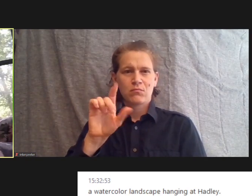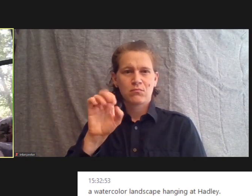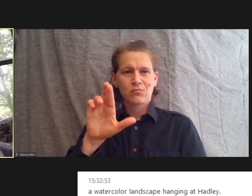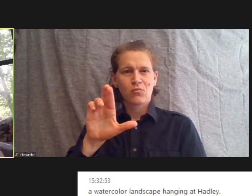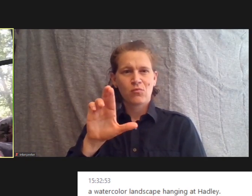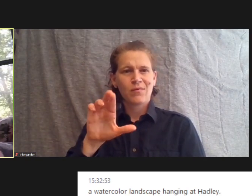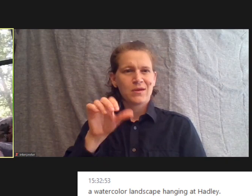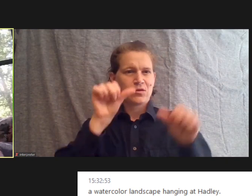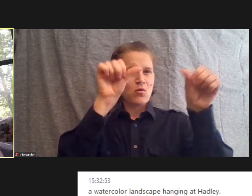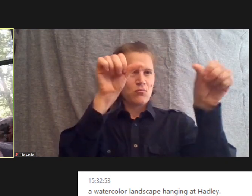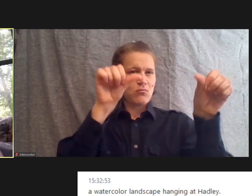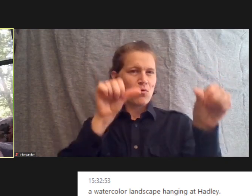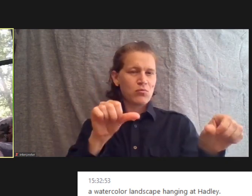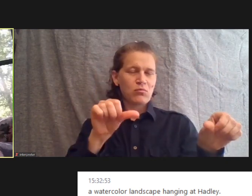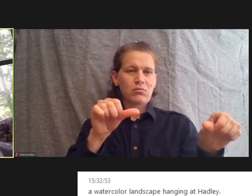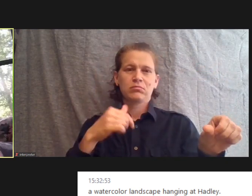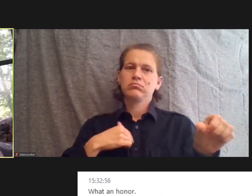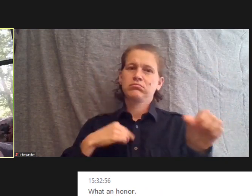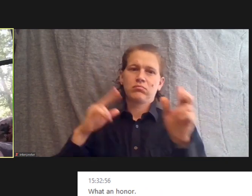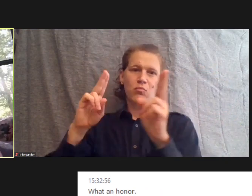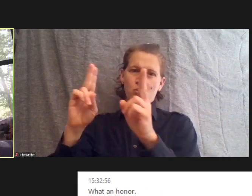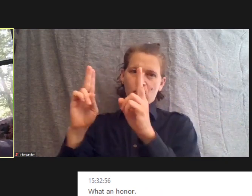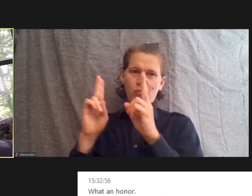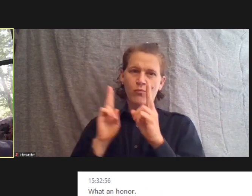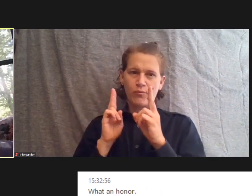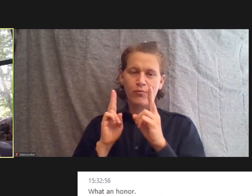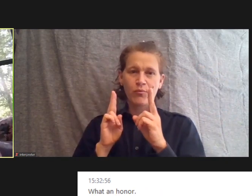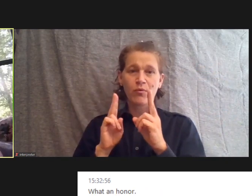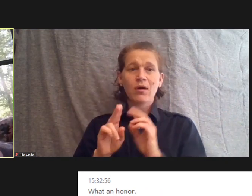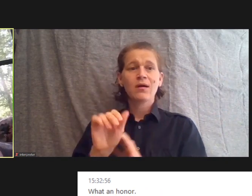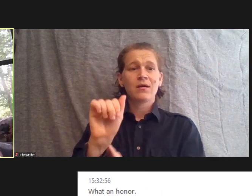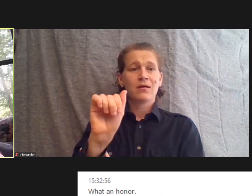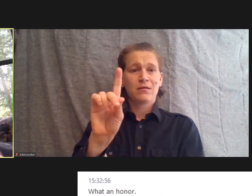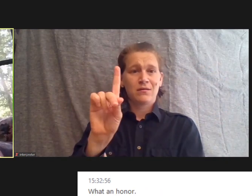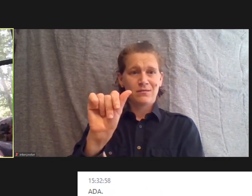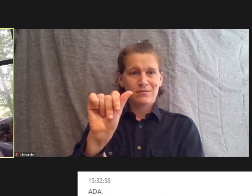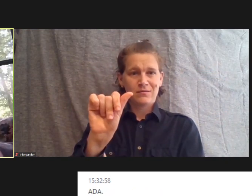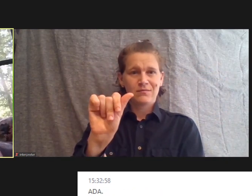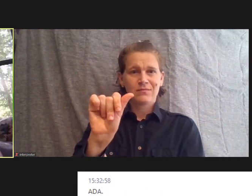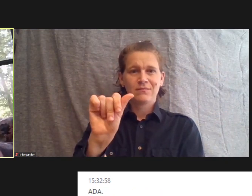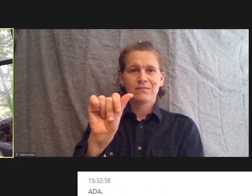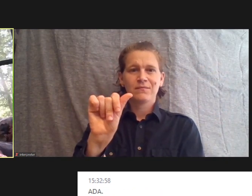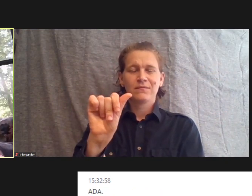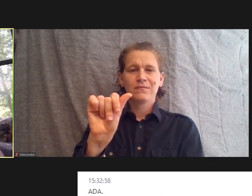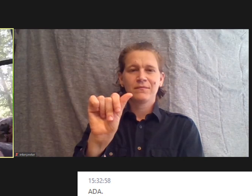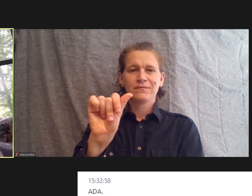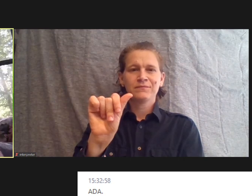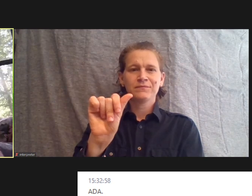ADA